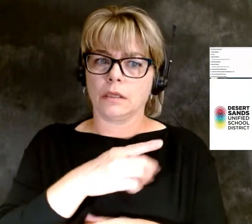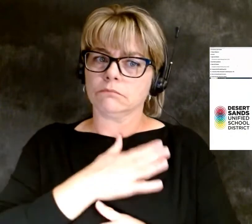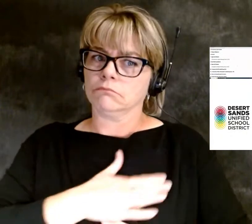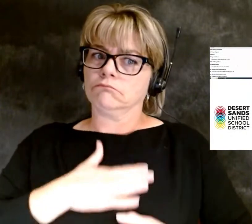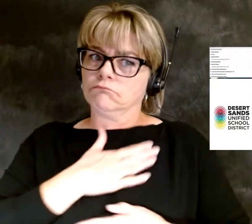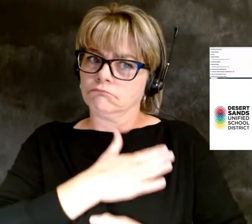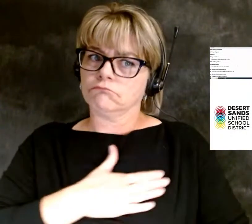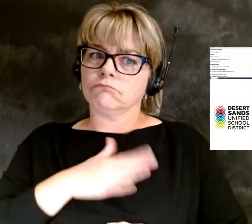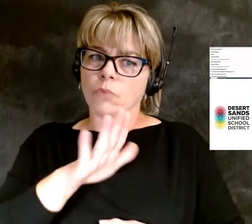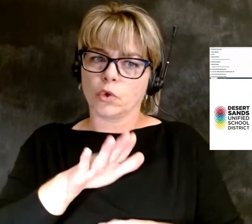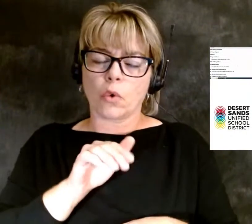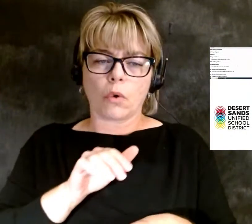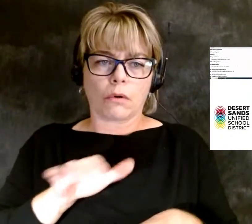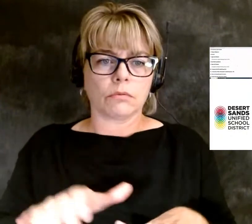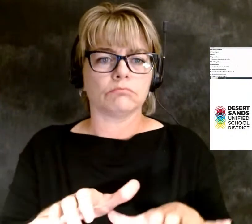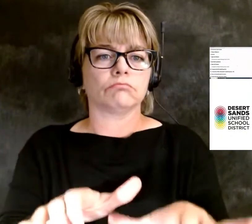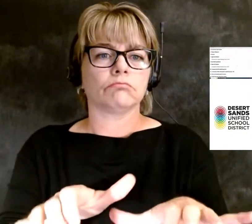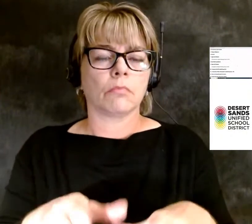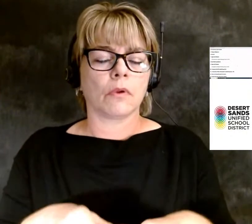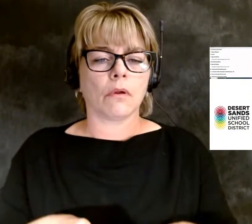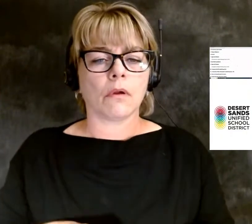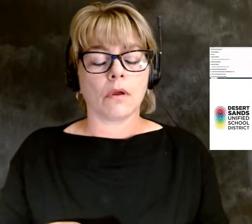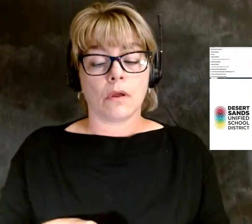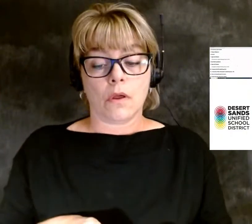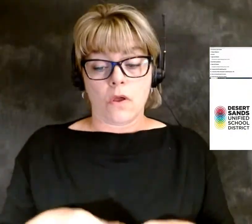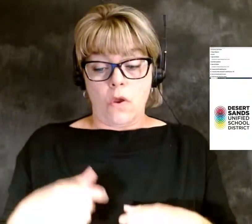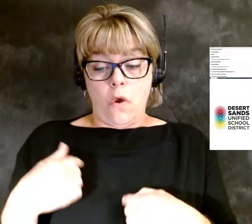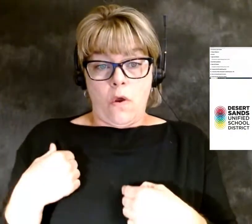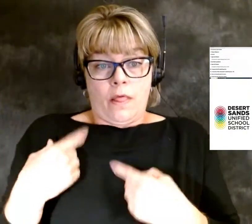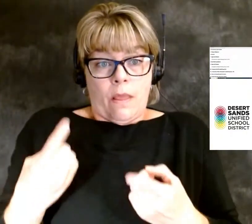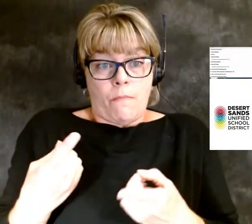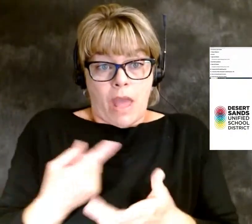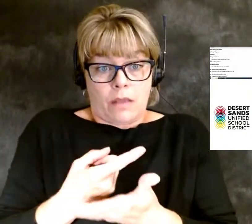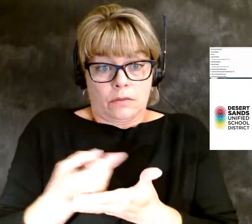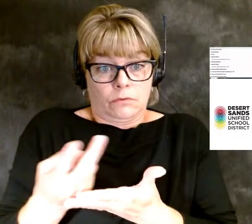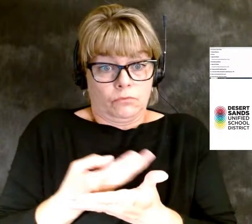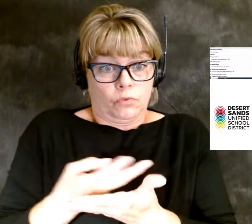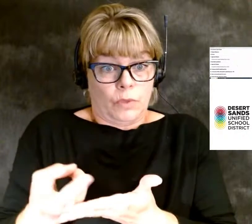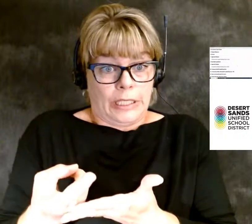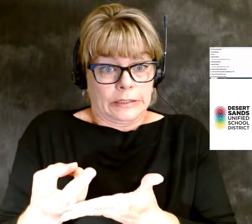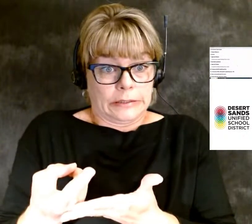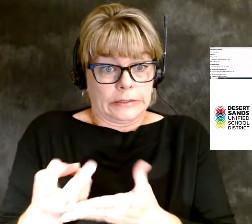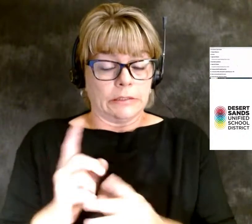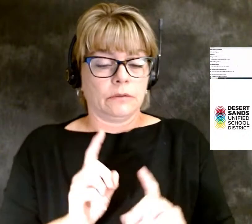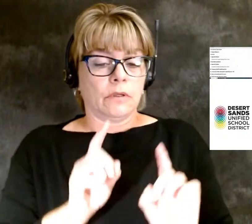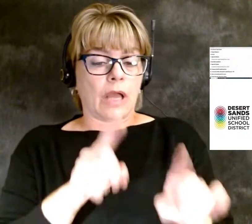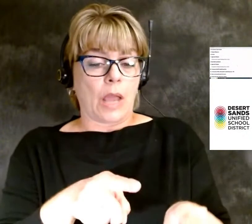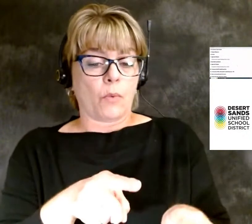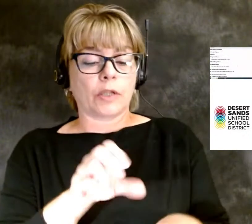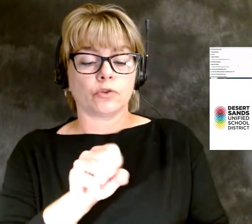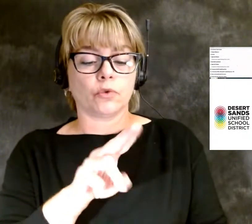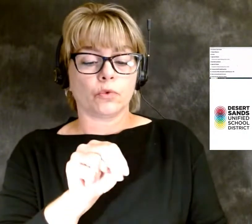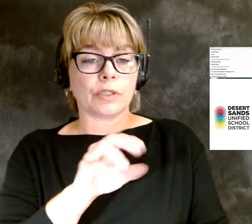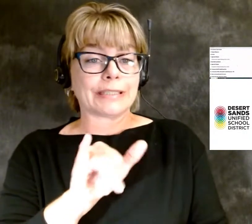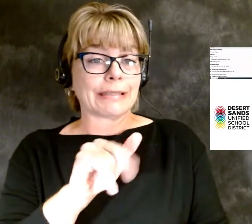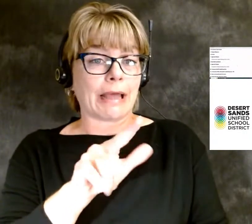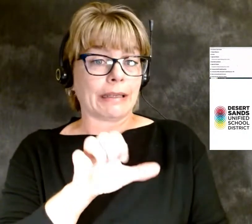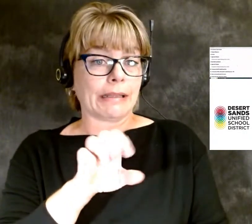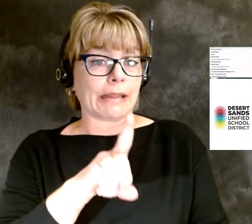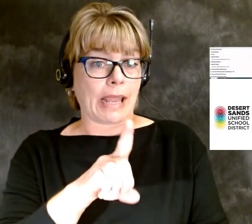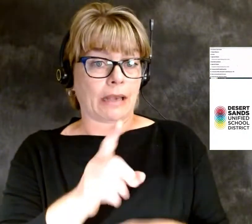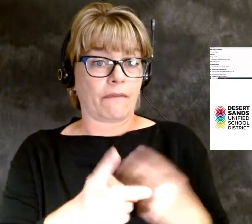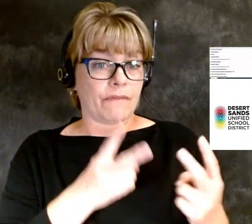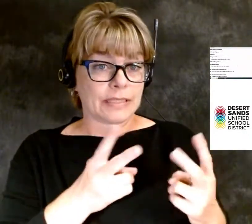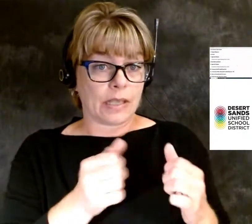So for my last few weeks, I did a few things. I went to Sunnylands visit with the superintendent, some of our cabinet, and some of our